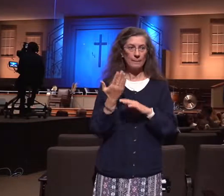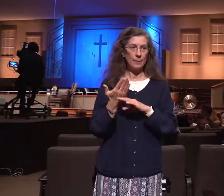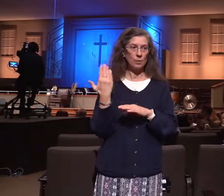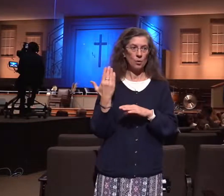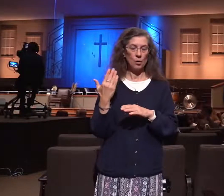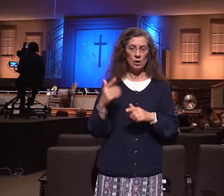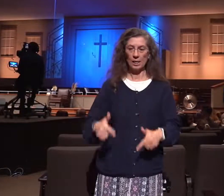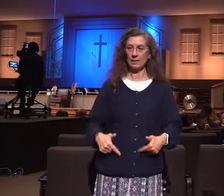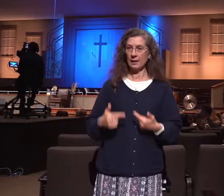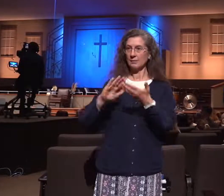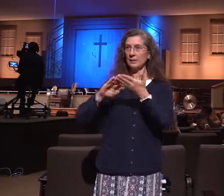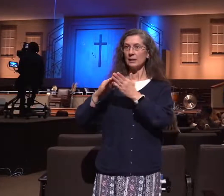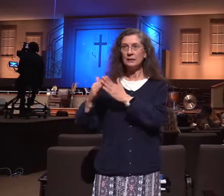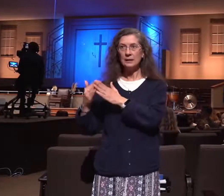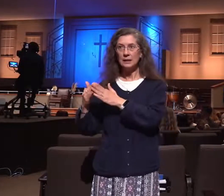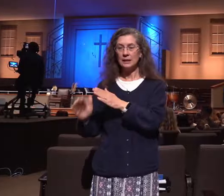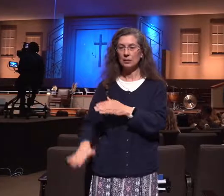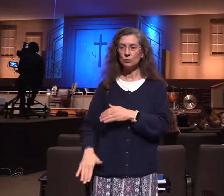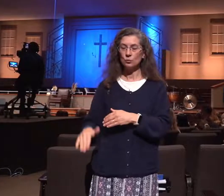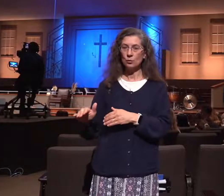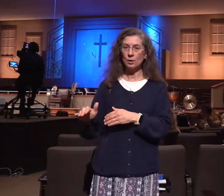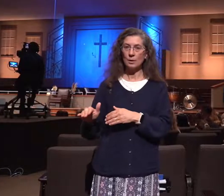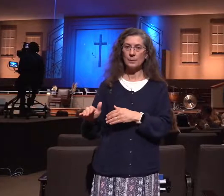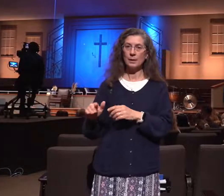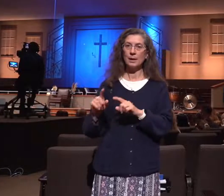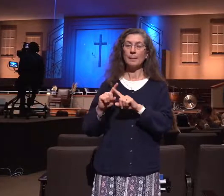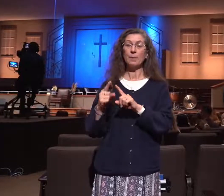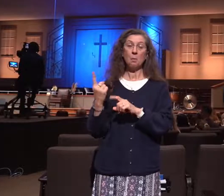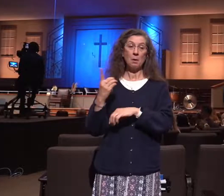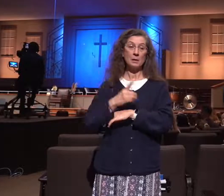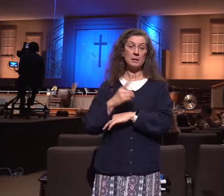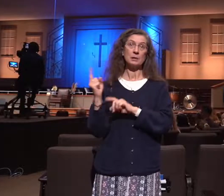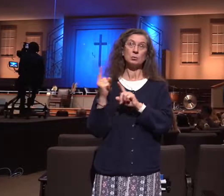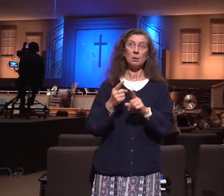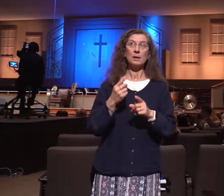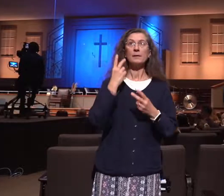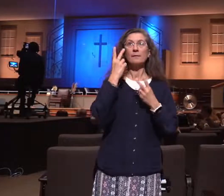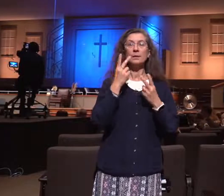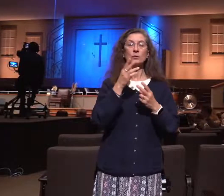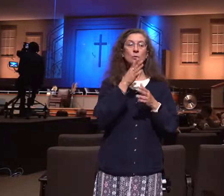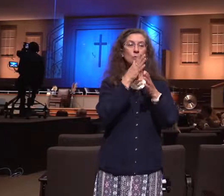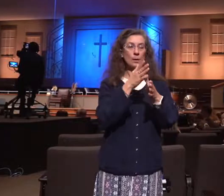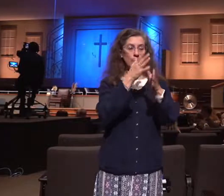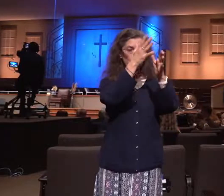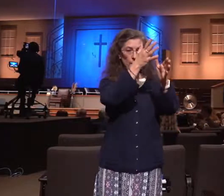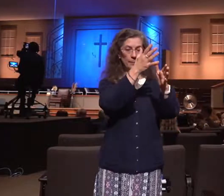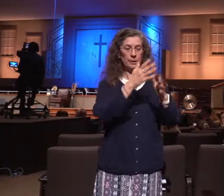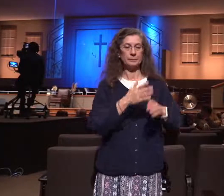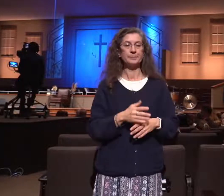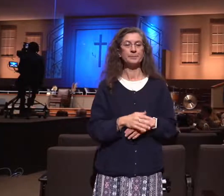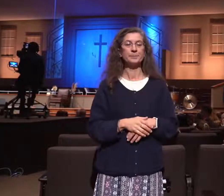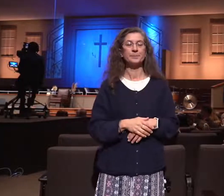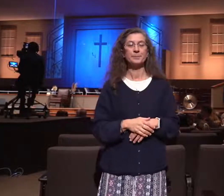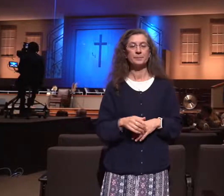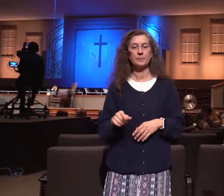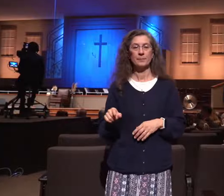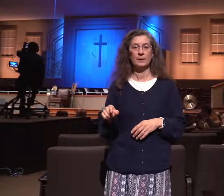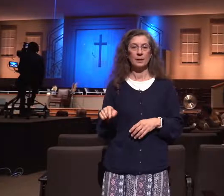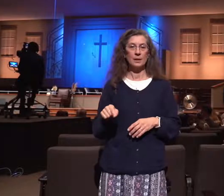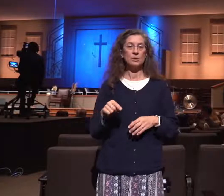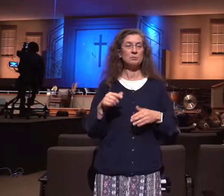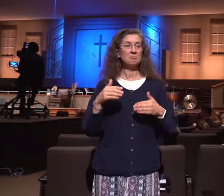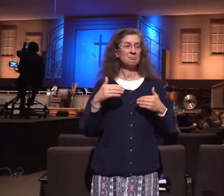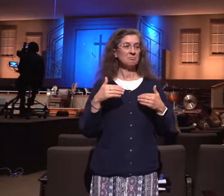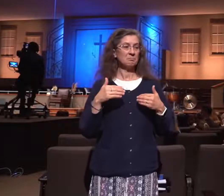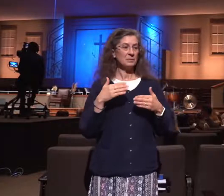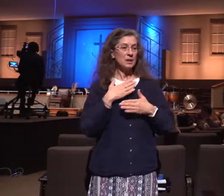lived in the city all of her life. She went to visit her granddad and grandmother one time. And she had such a good